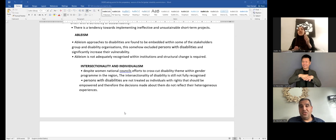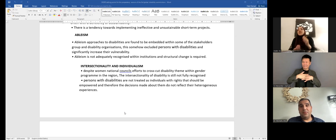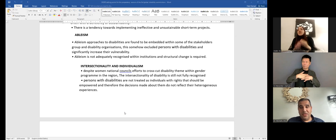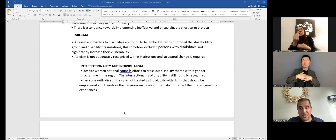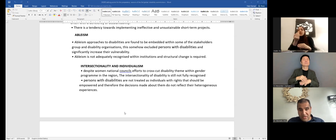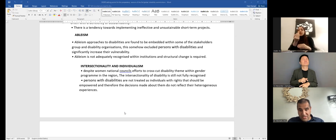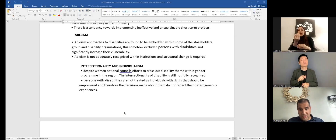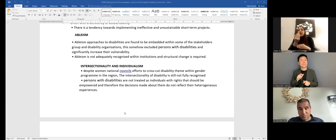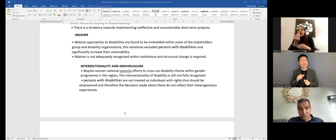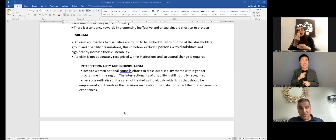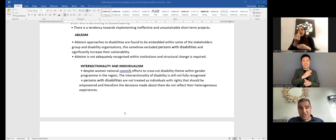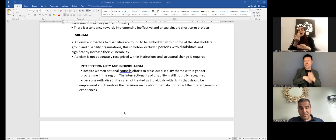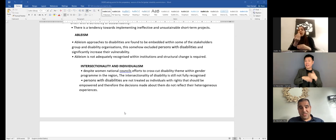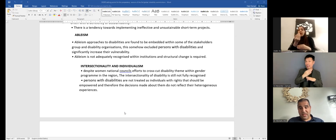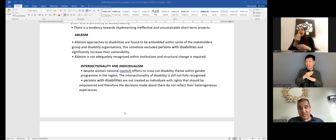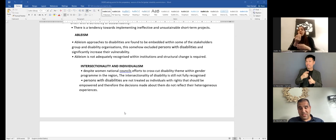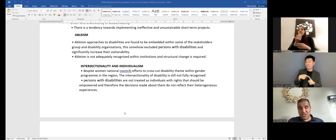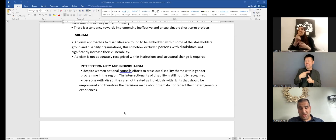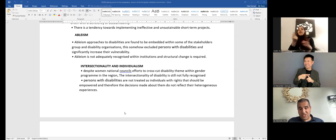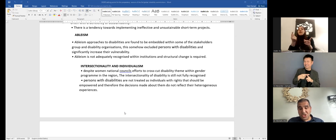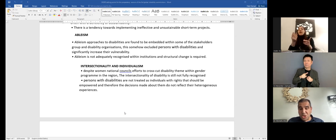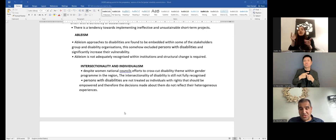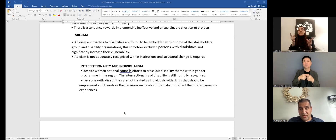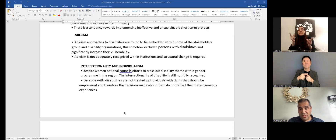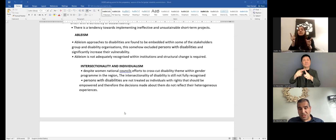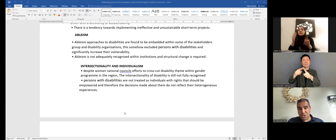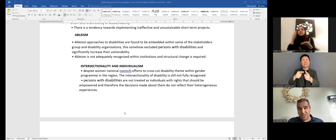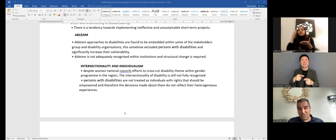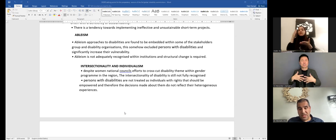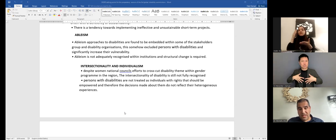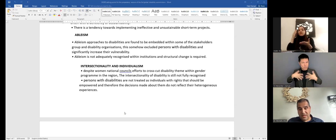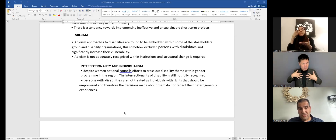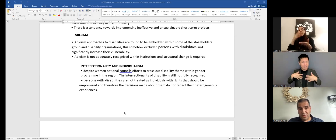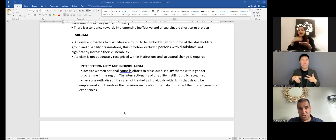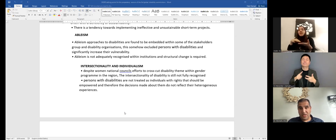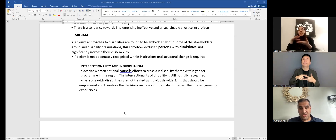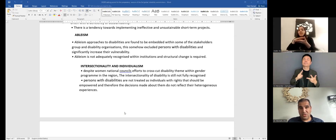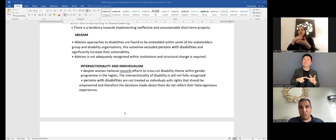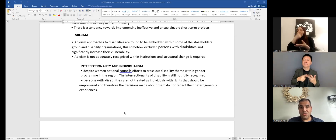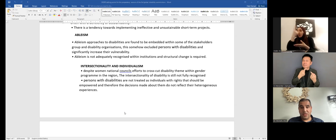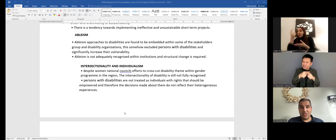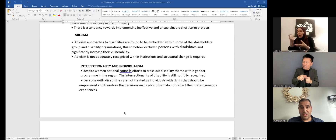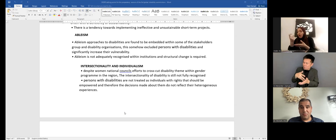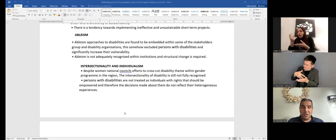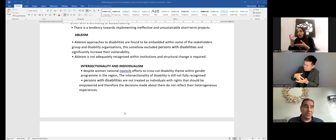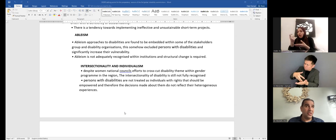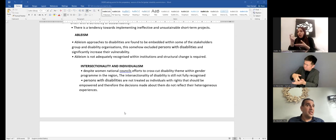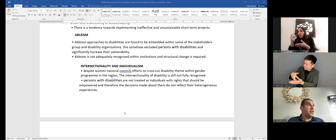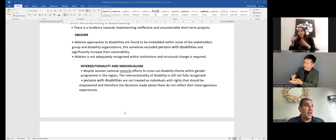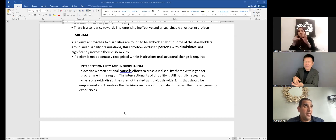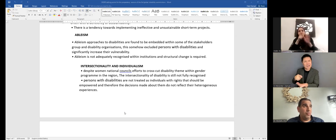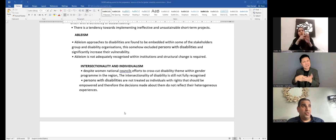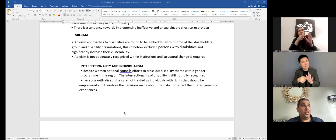between disability and other important themes, such as gender, such as other marginalized groups, elderly